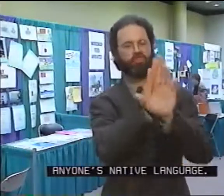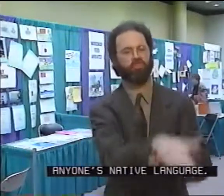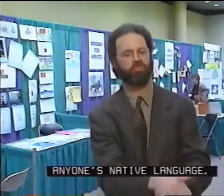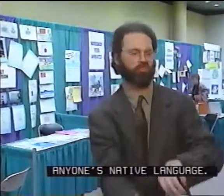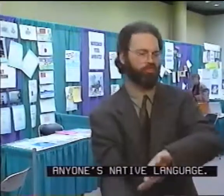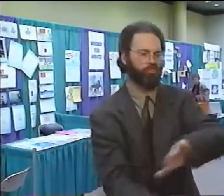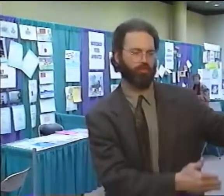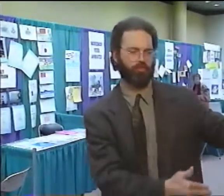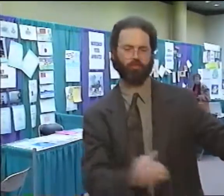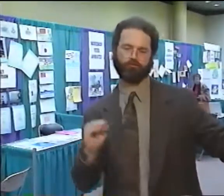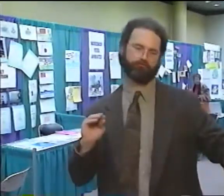language.